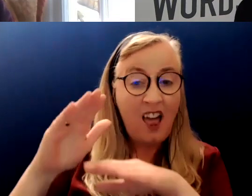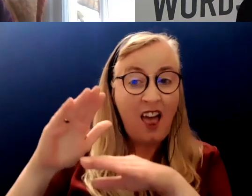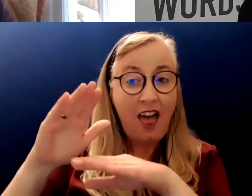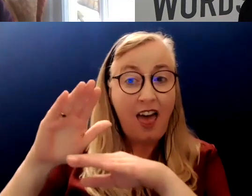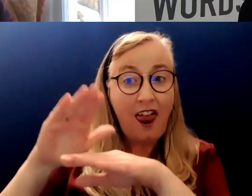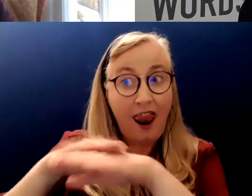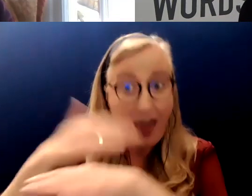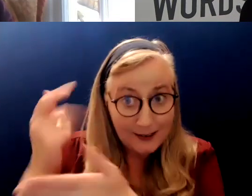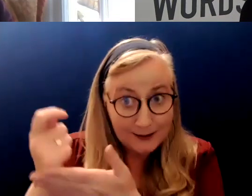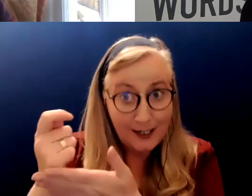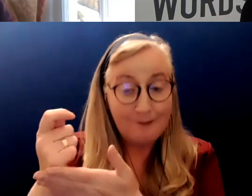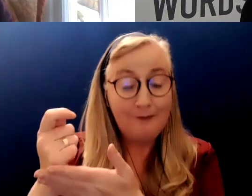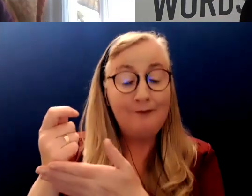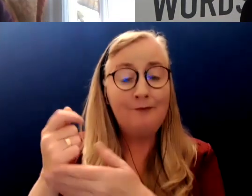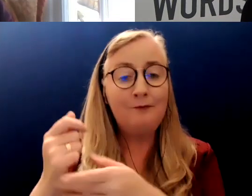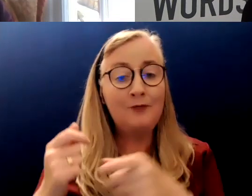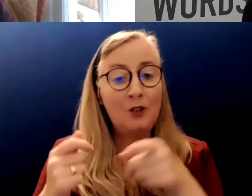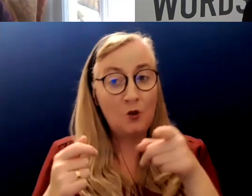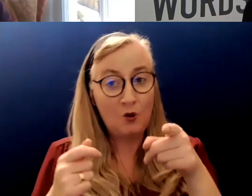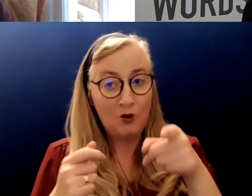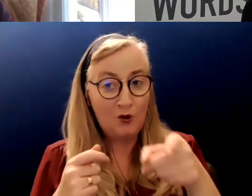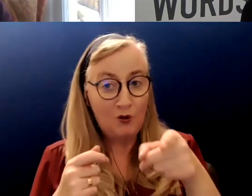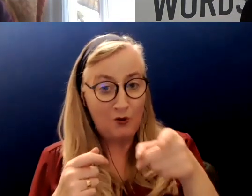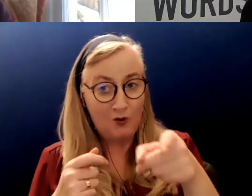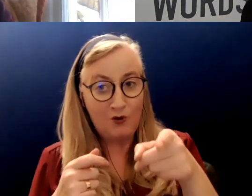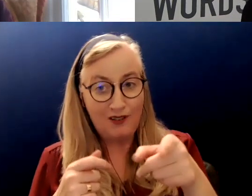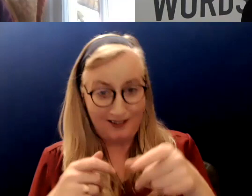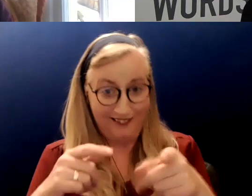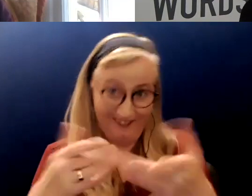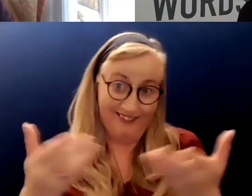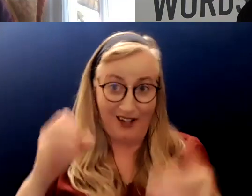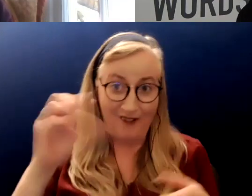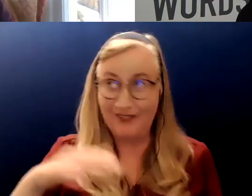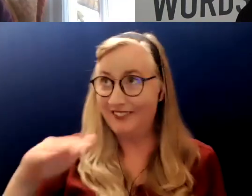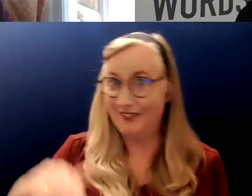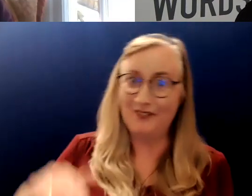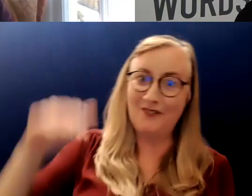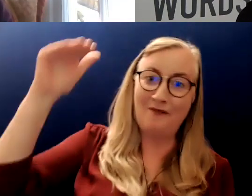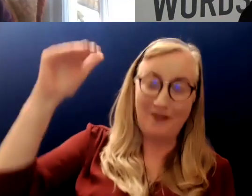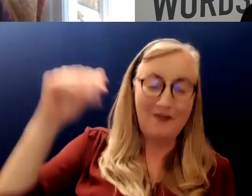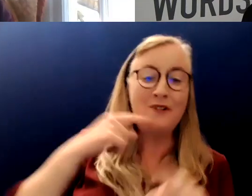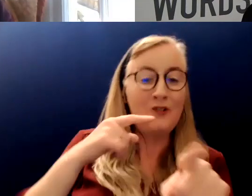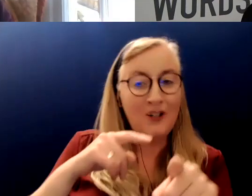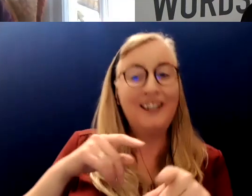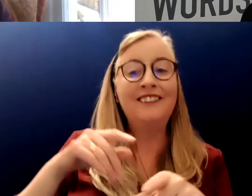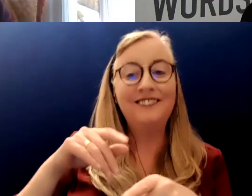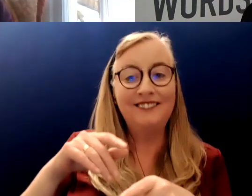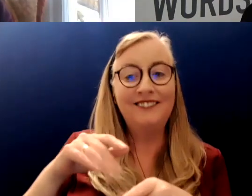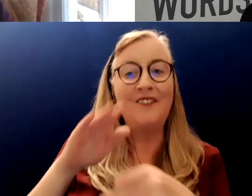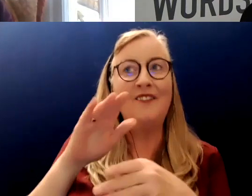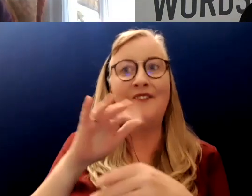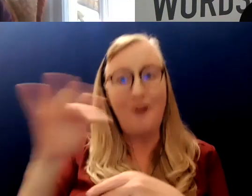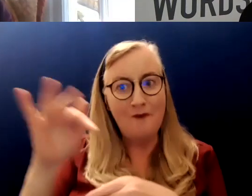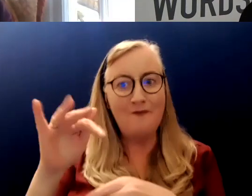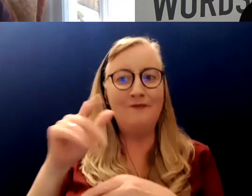You are, even though obviously a grown-up, a child of deaf adults. How did